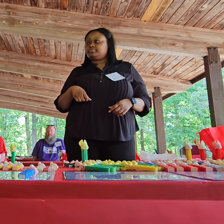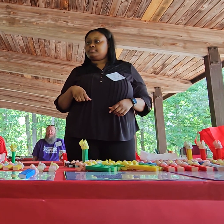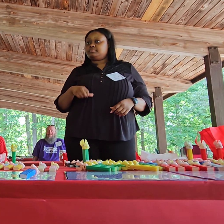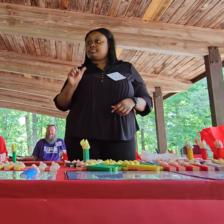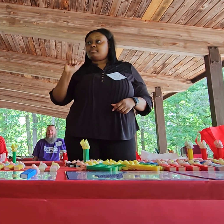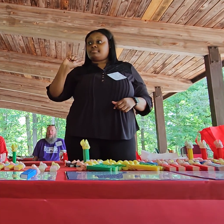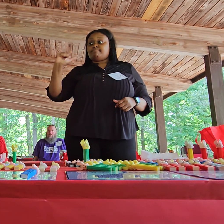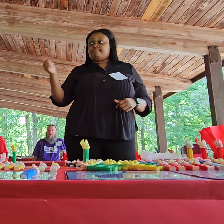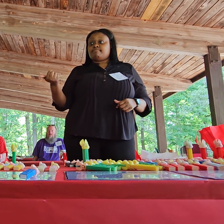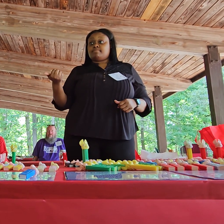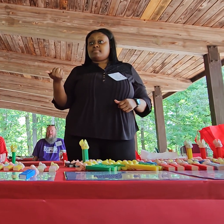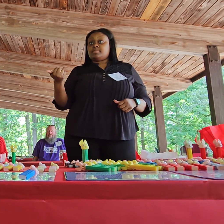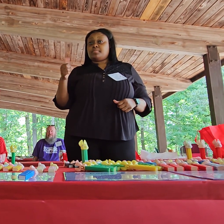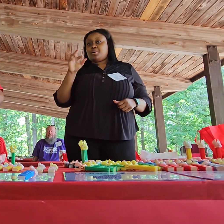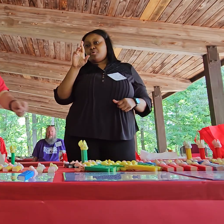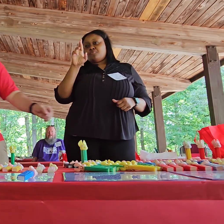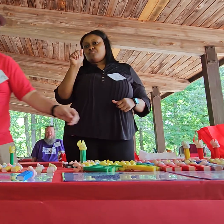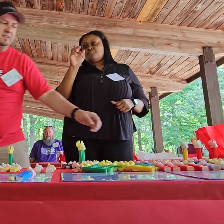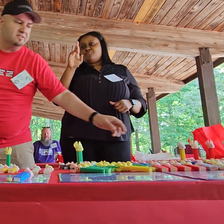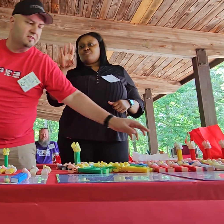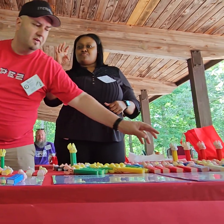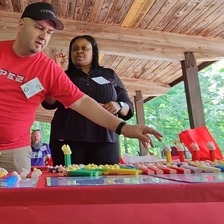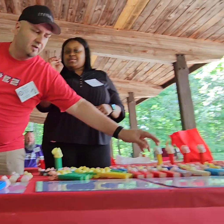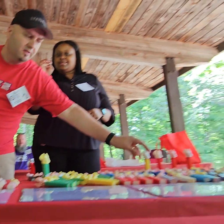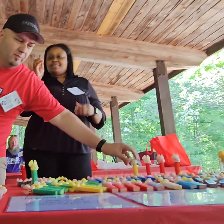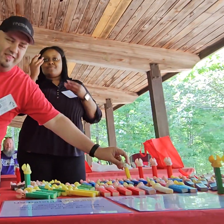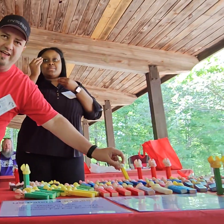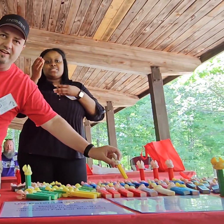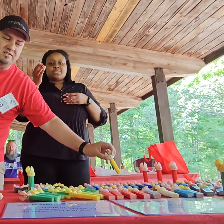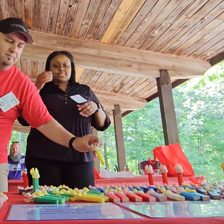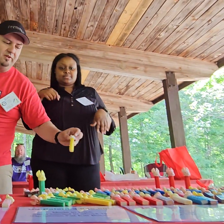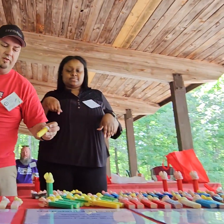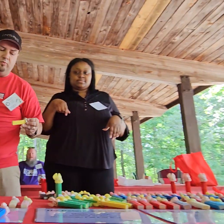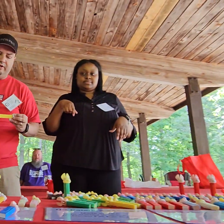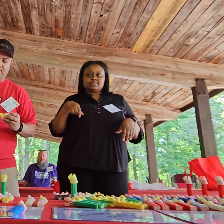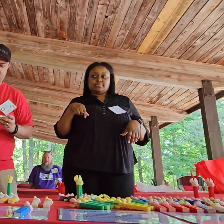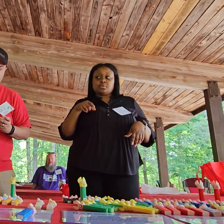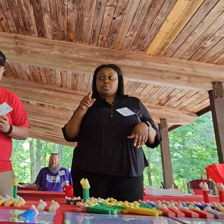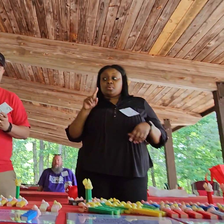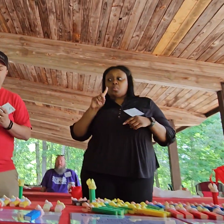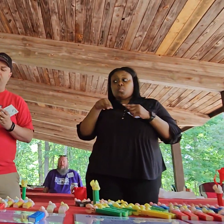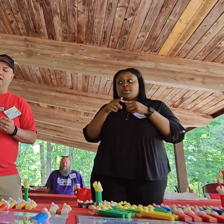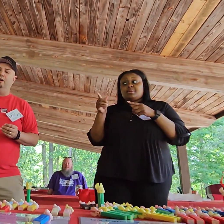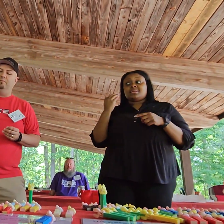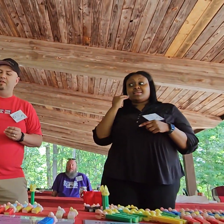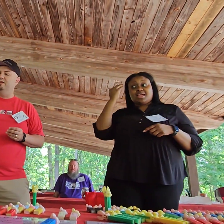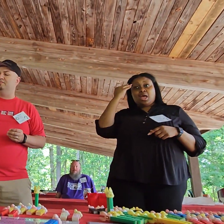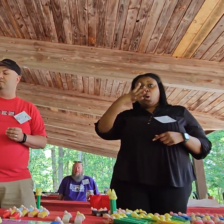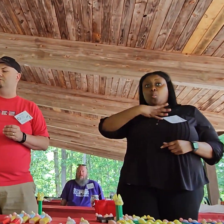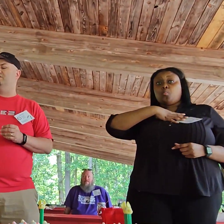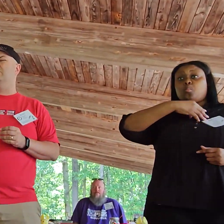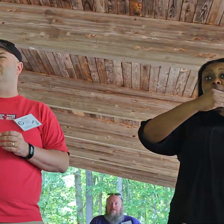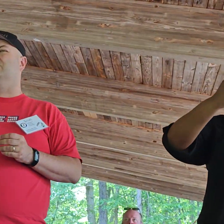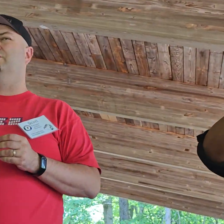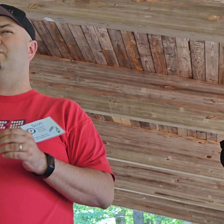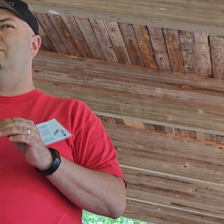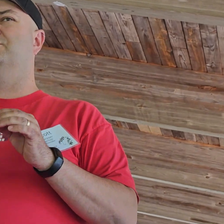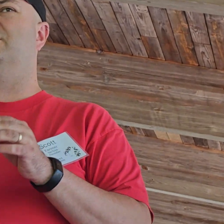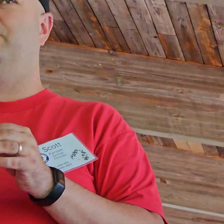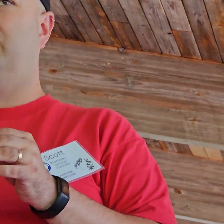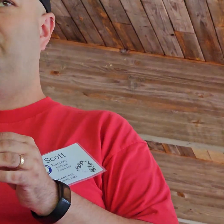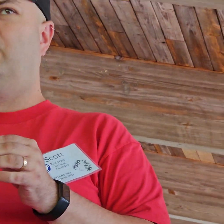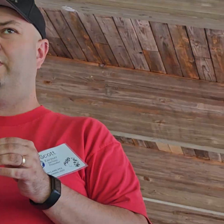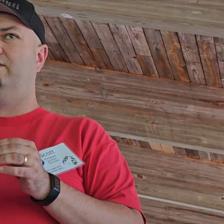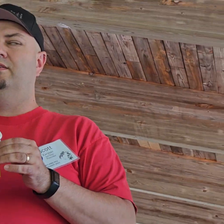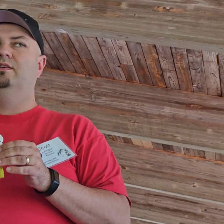Another kind of rare gem type thing is when the head is completely white. And this one is really close